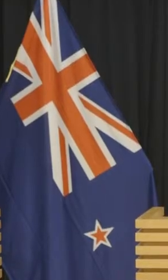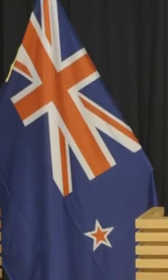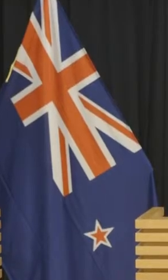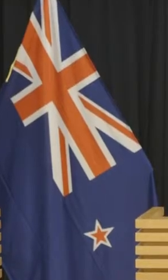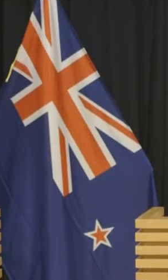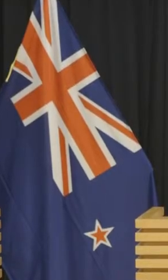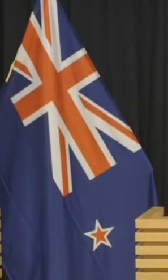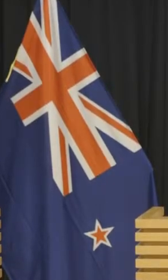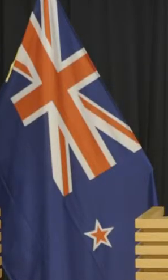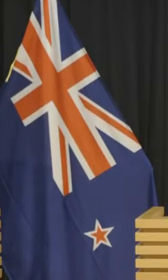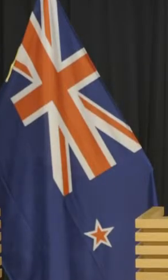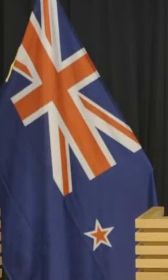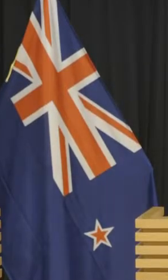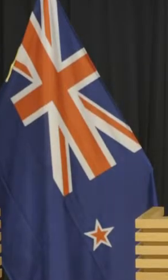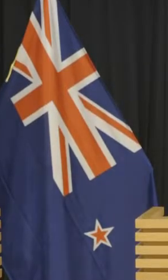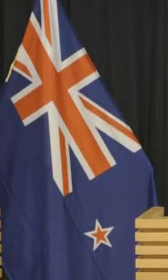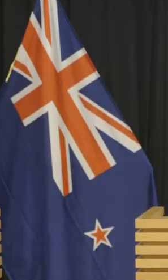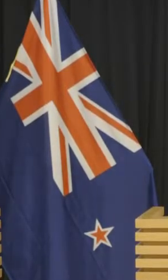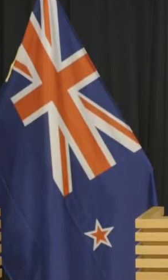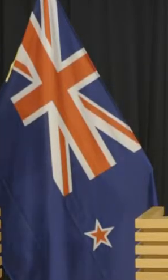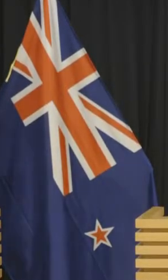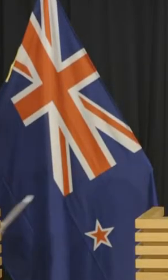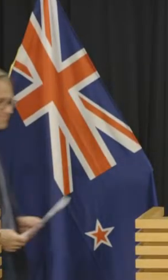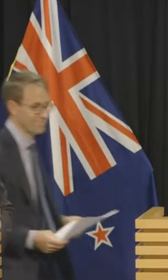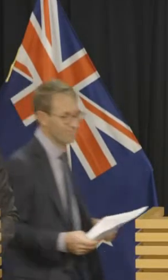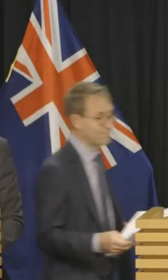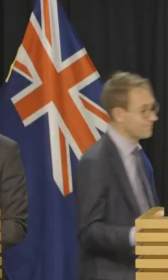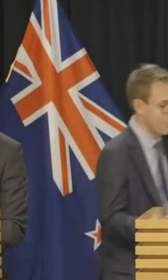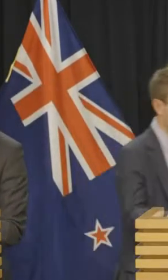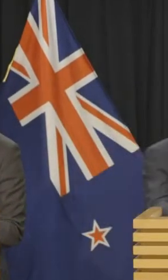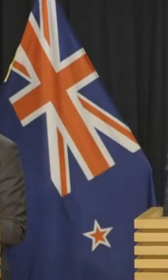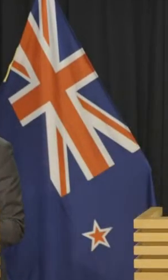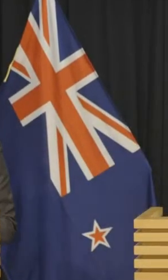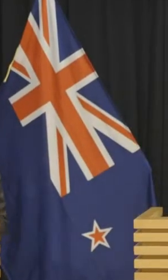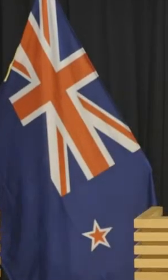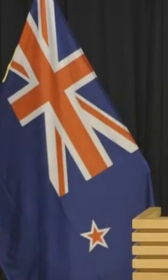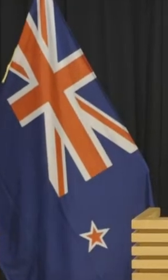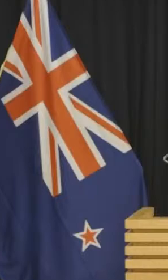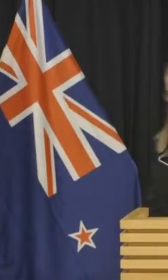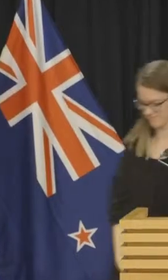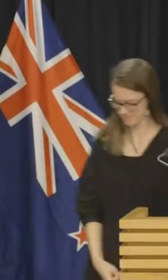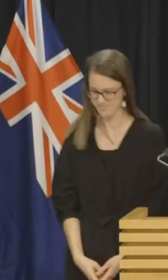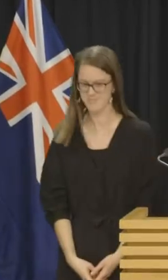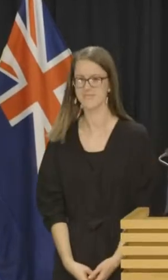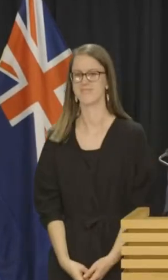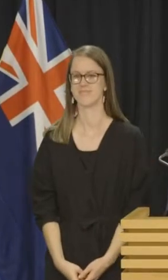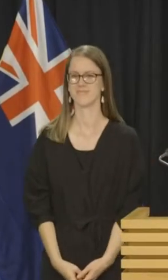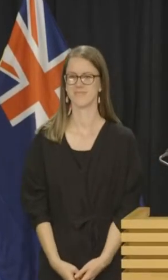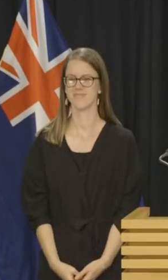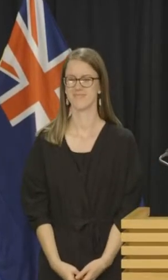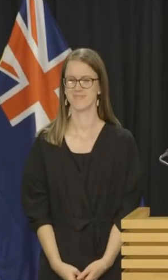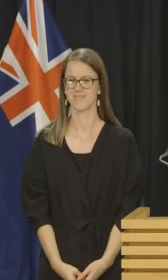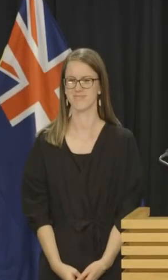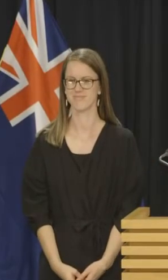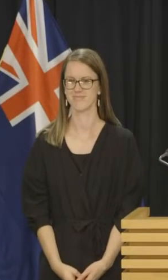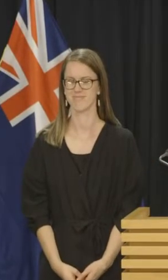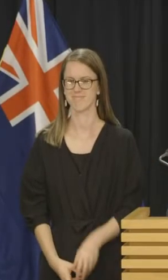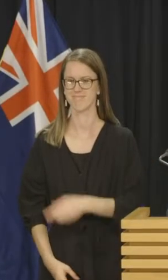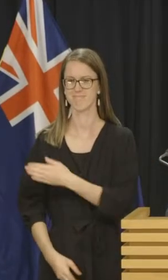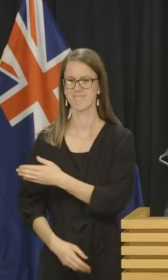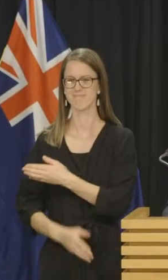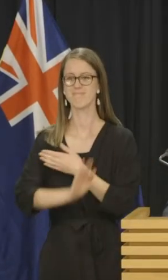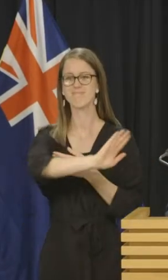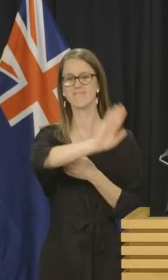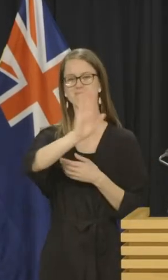this year, and it's unlikely the COVID card would be mandatory. Police say those responsible for leaving several homemade bombs at